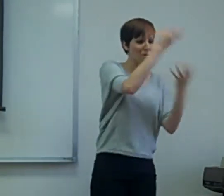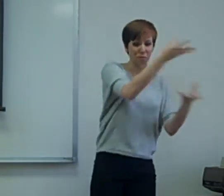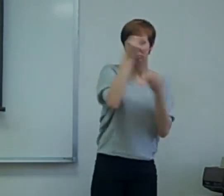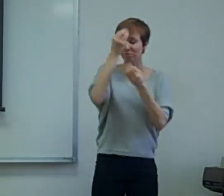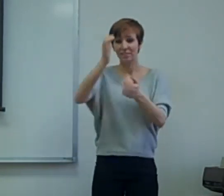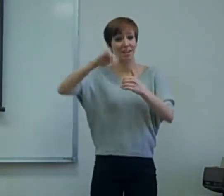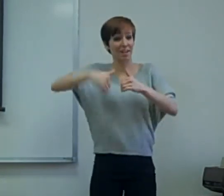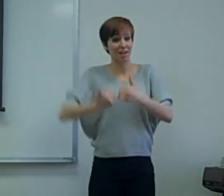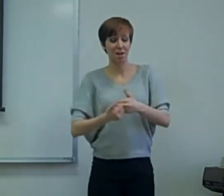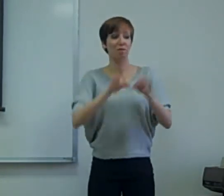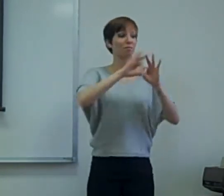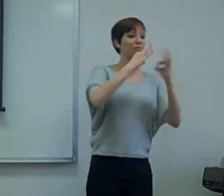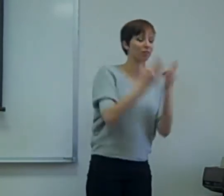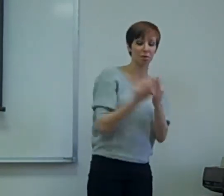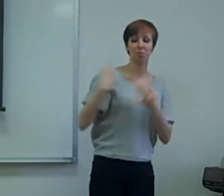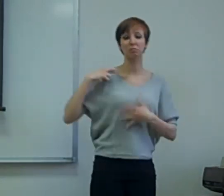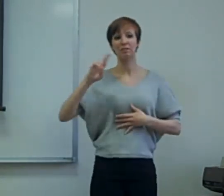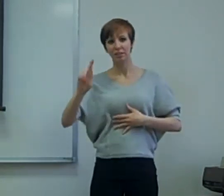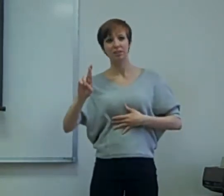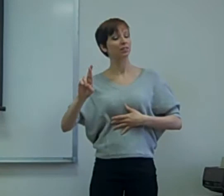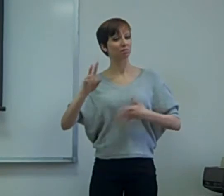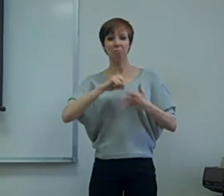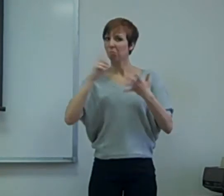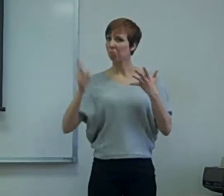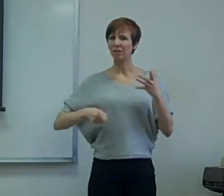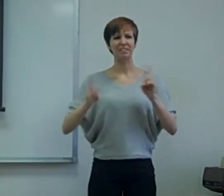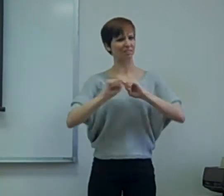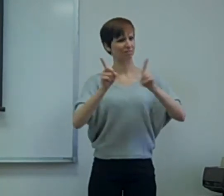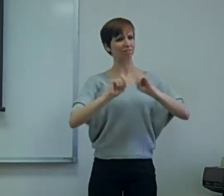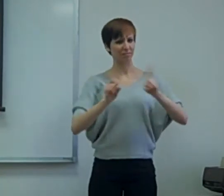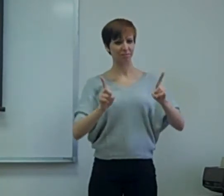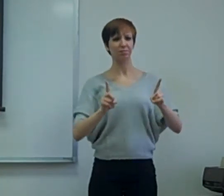Family, religion, those things all shape our grief and mourning.